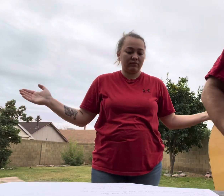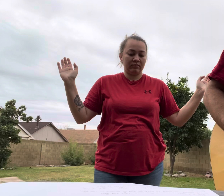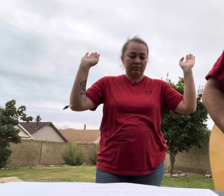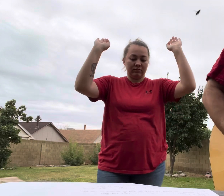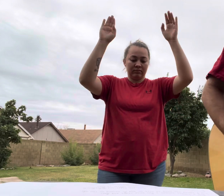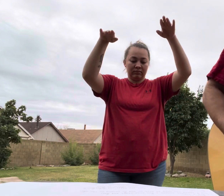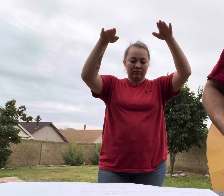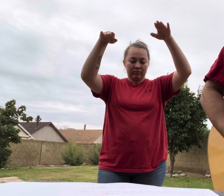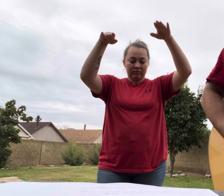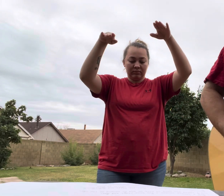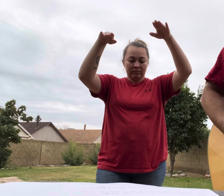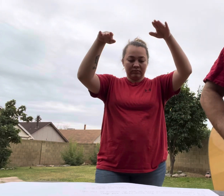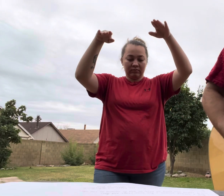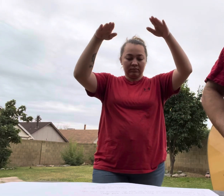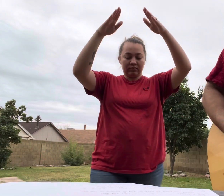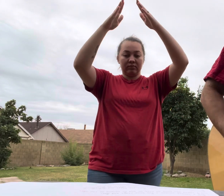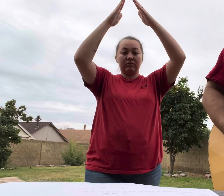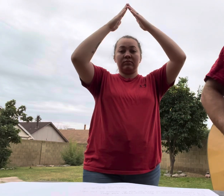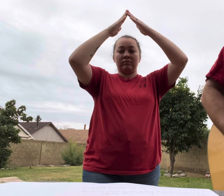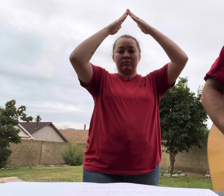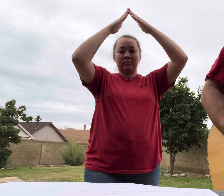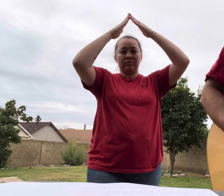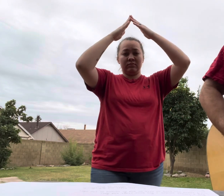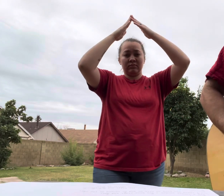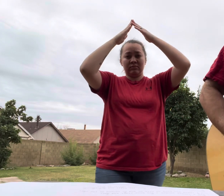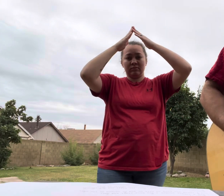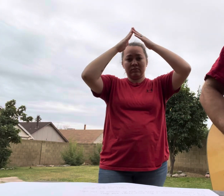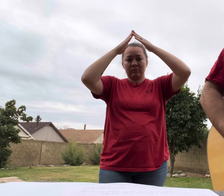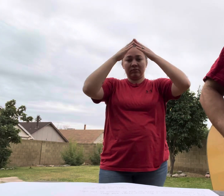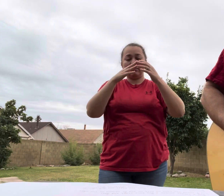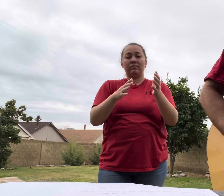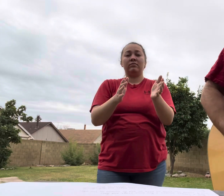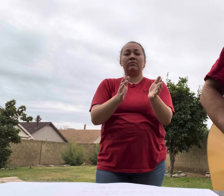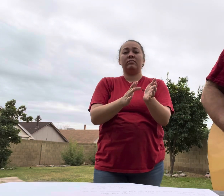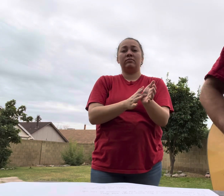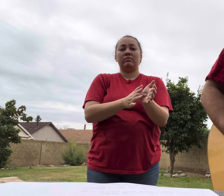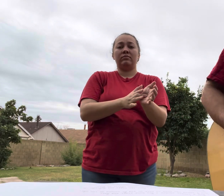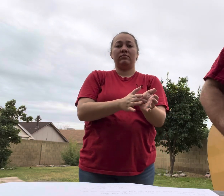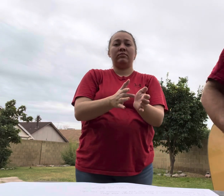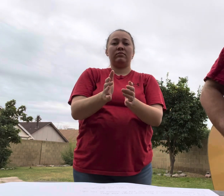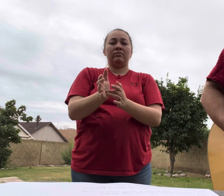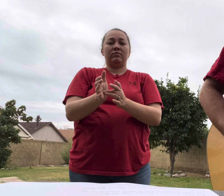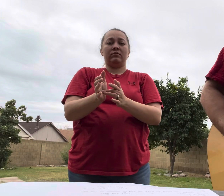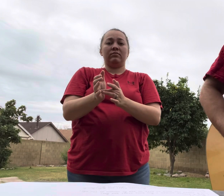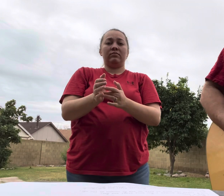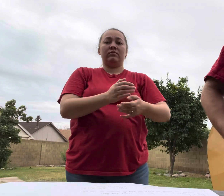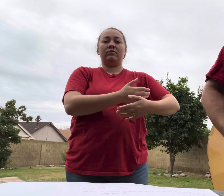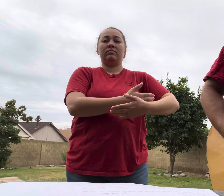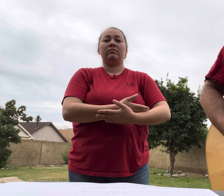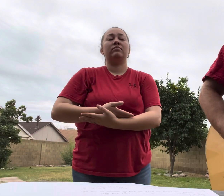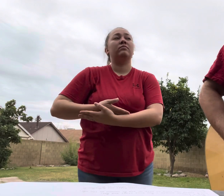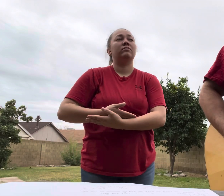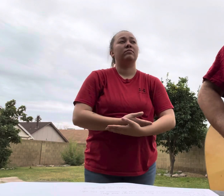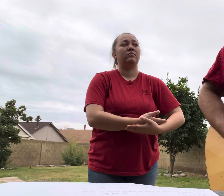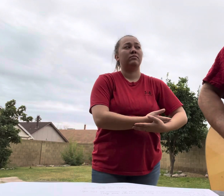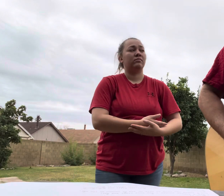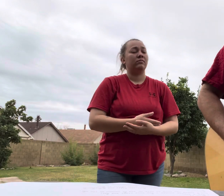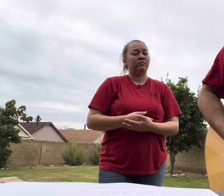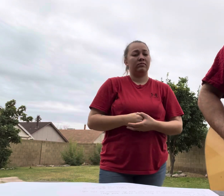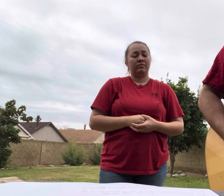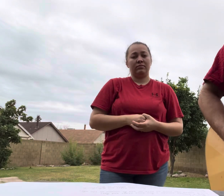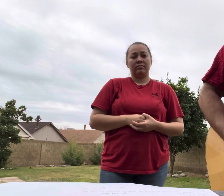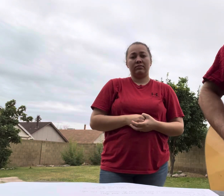everywhere. Girl, tell it on the mountain that Jesus Christ is born.